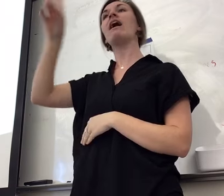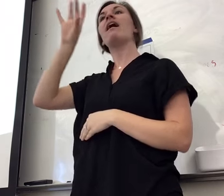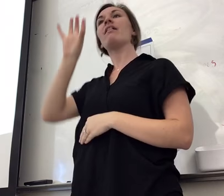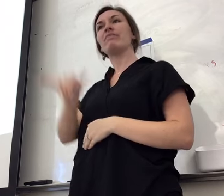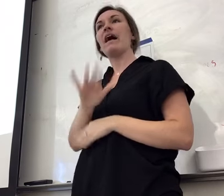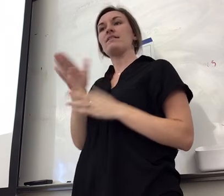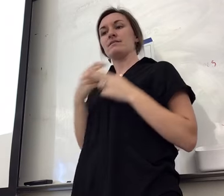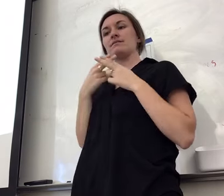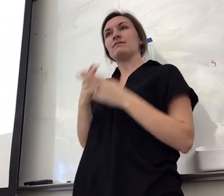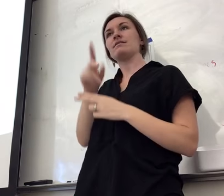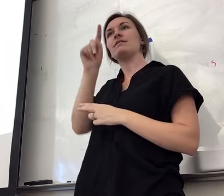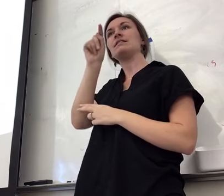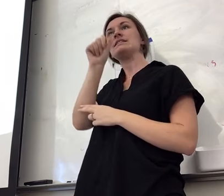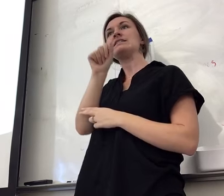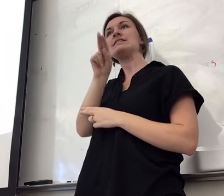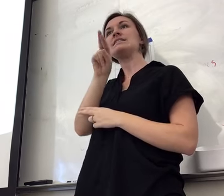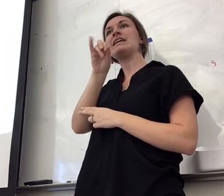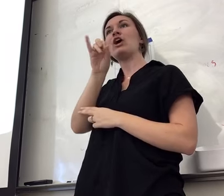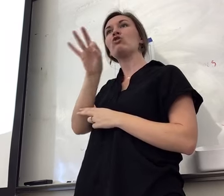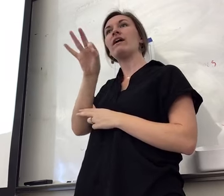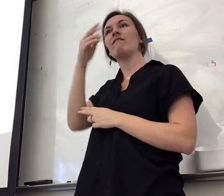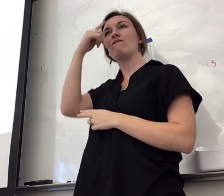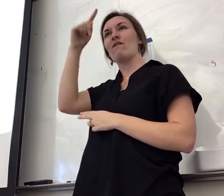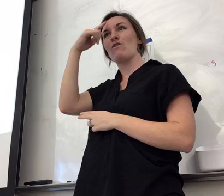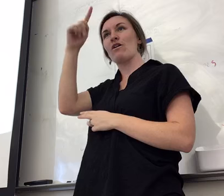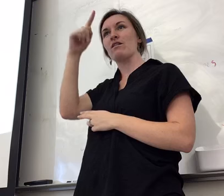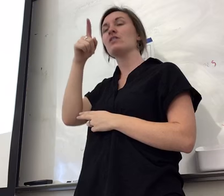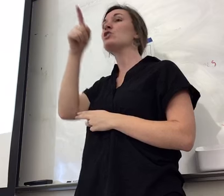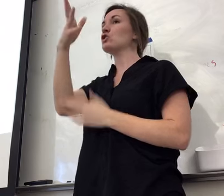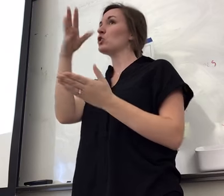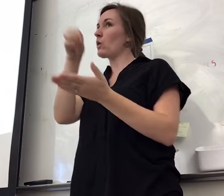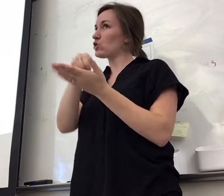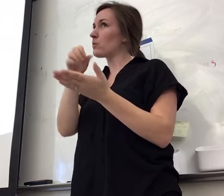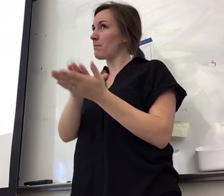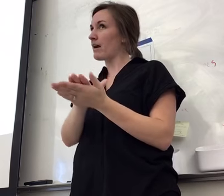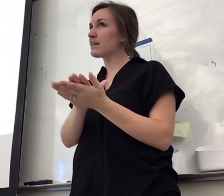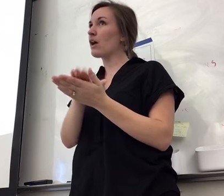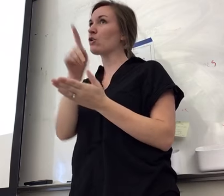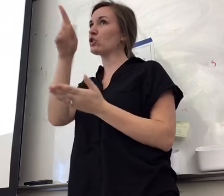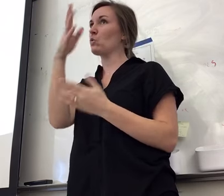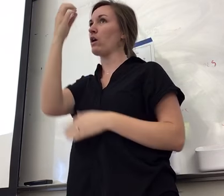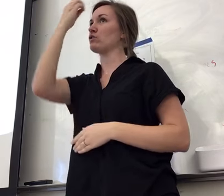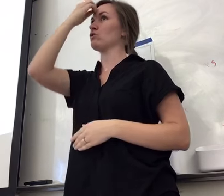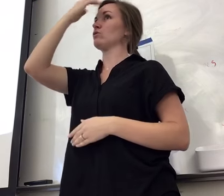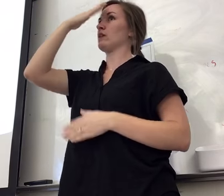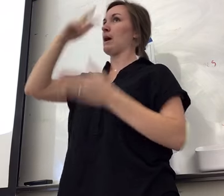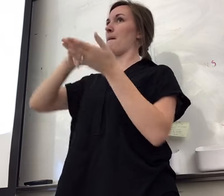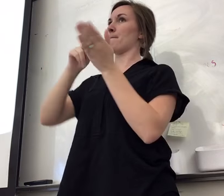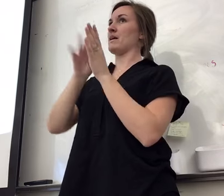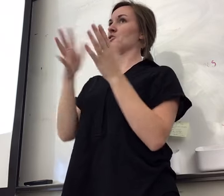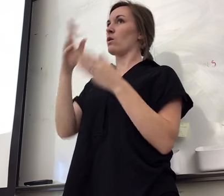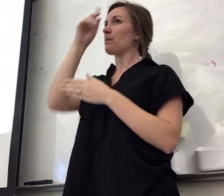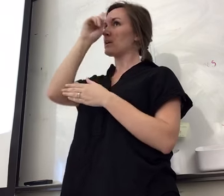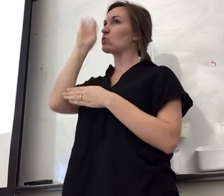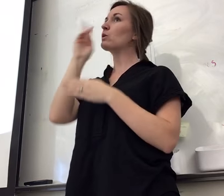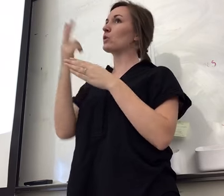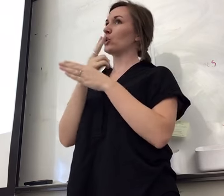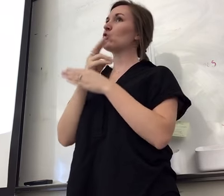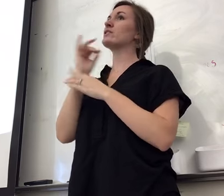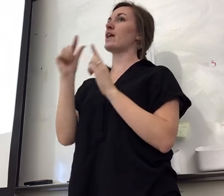for. Basically, and if you want to write down, because you'll want to know what a tariff is from now on, because we'll use that word a lot. know that a tariff, and if